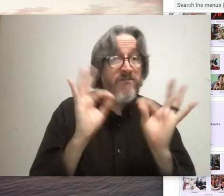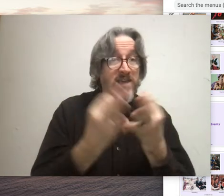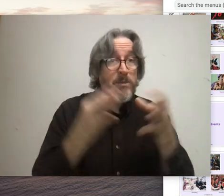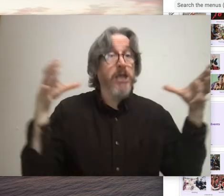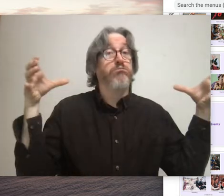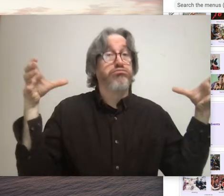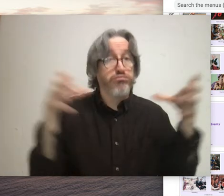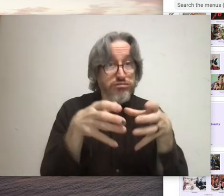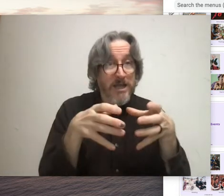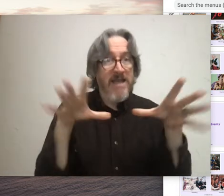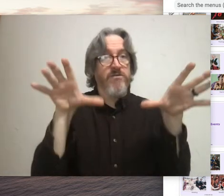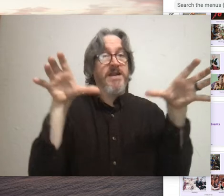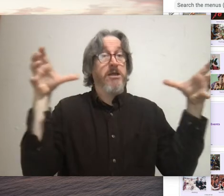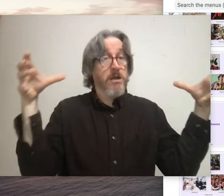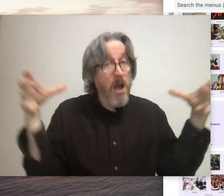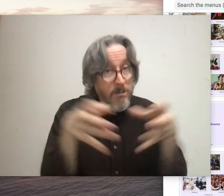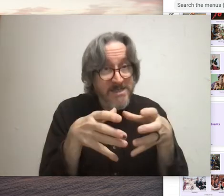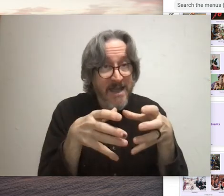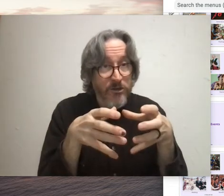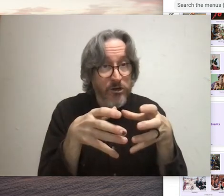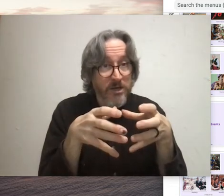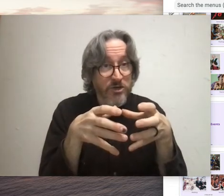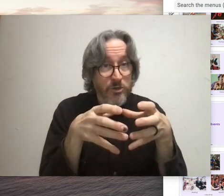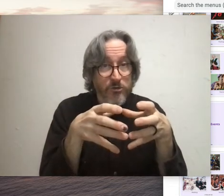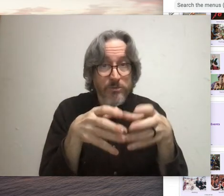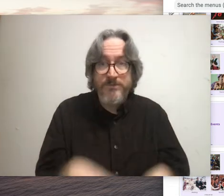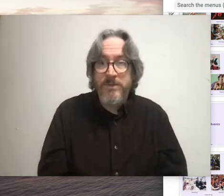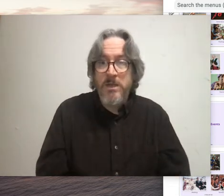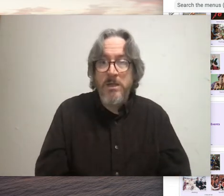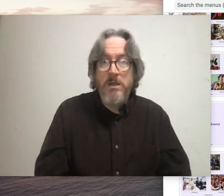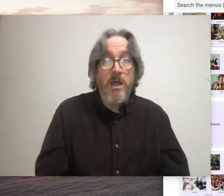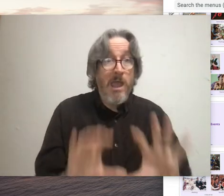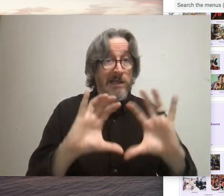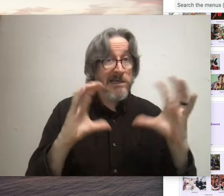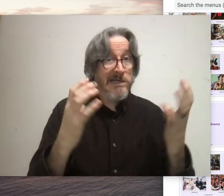or family, like everybody comes together into a group.